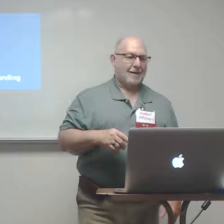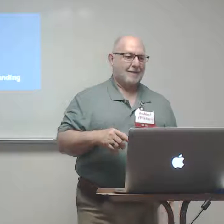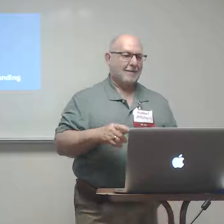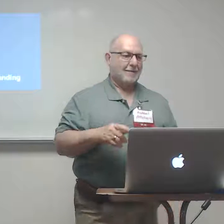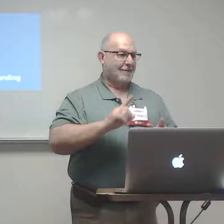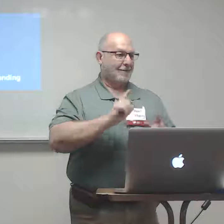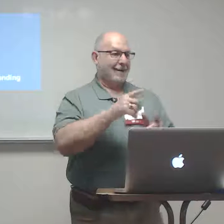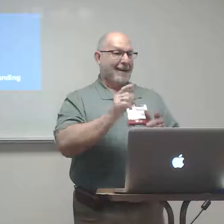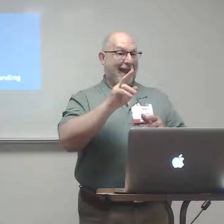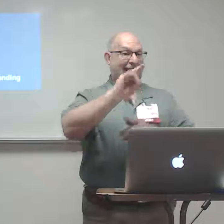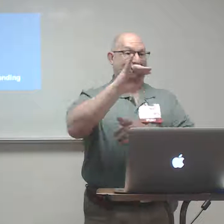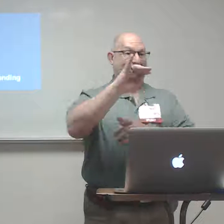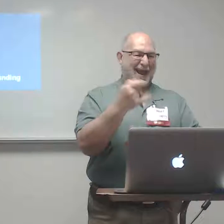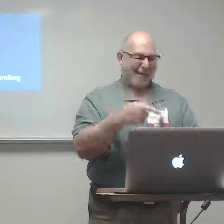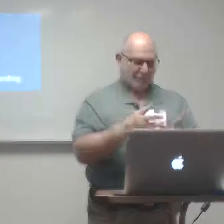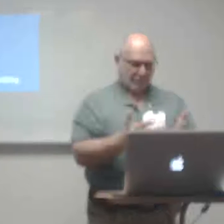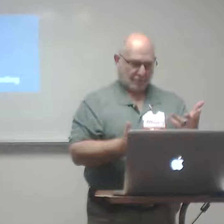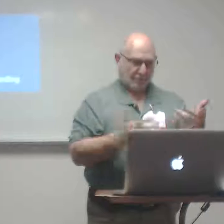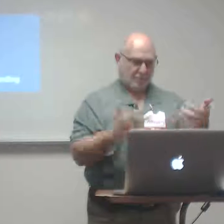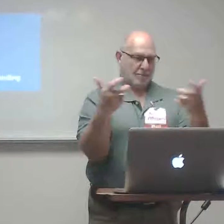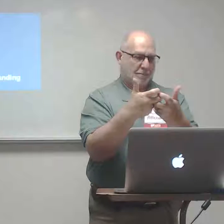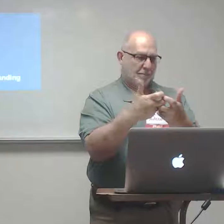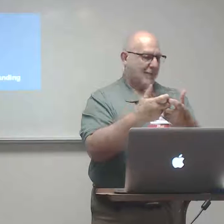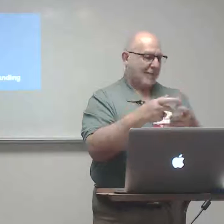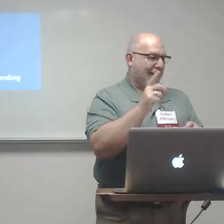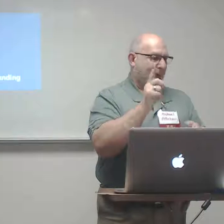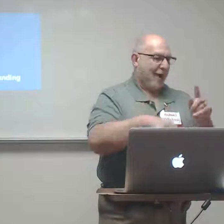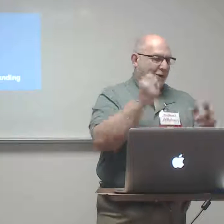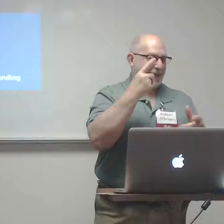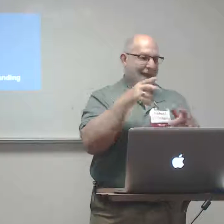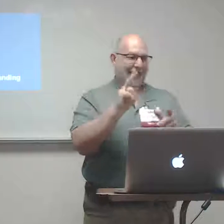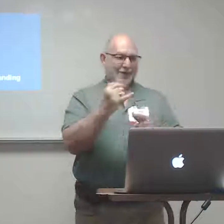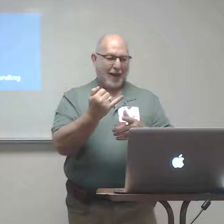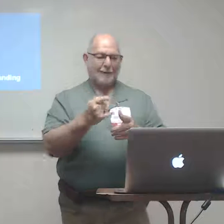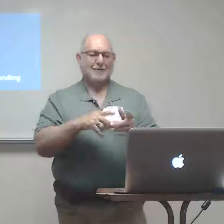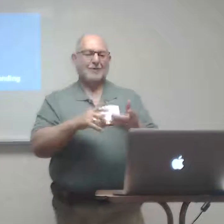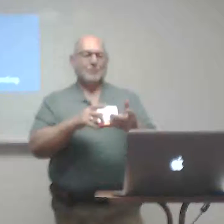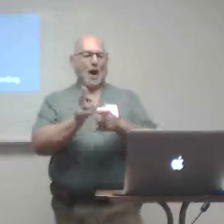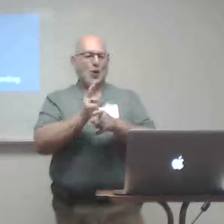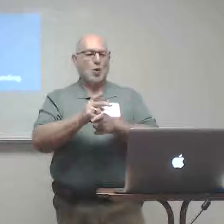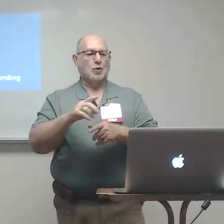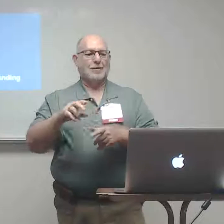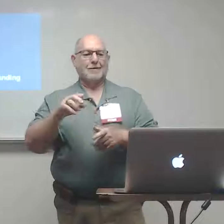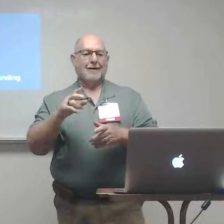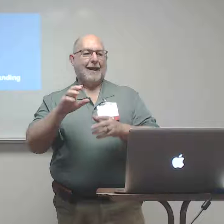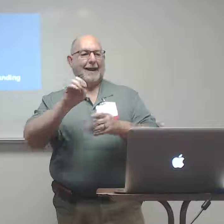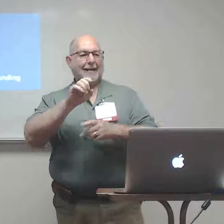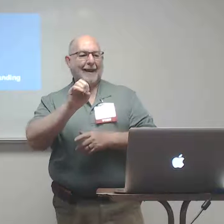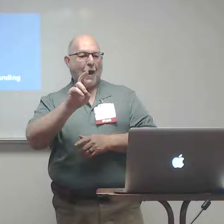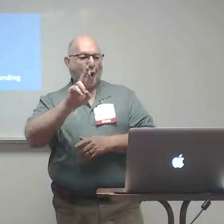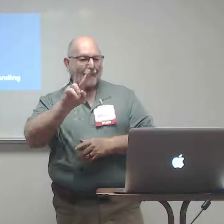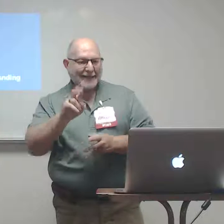Because, like King James, I understand King James, so I use